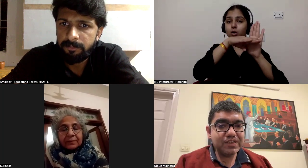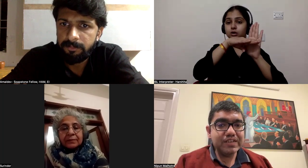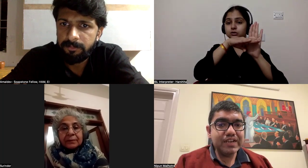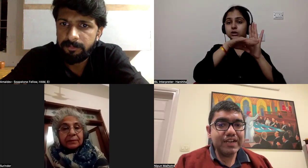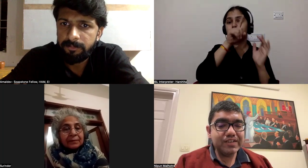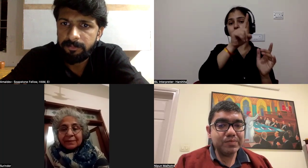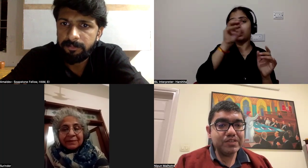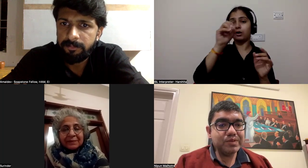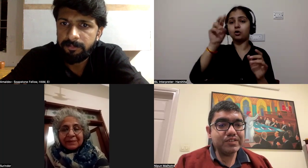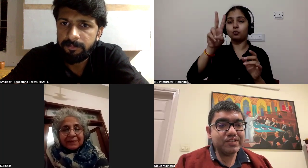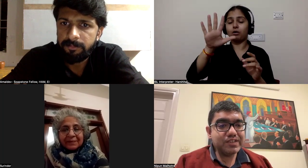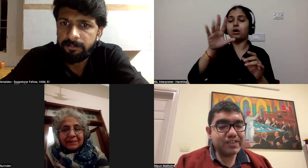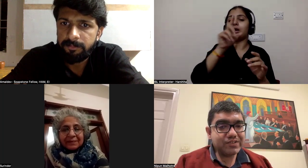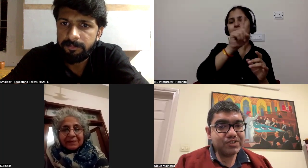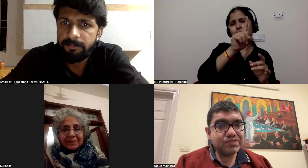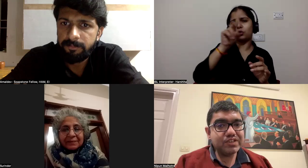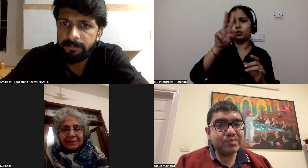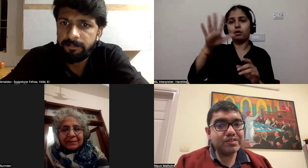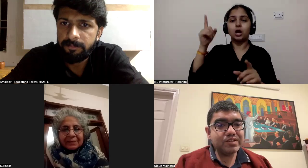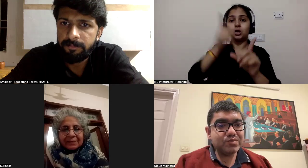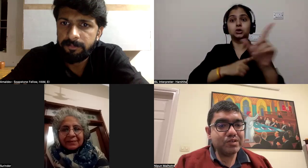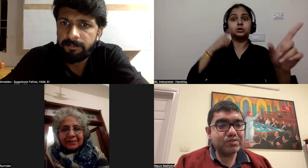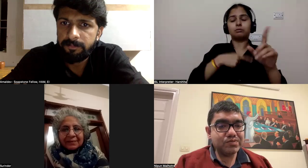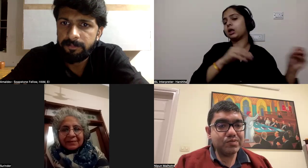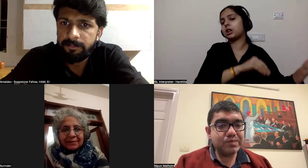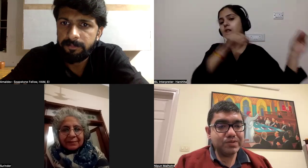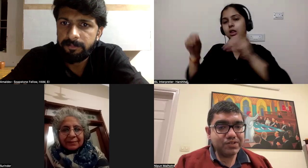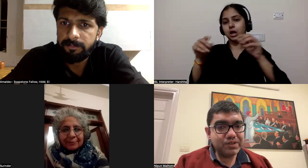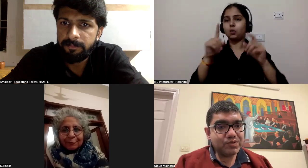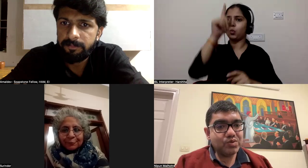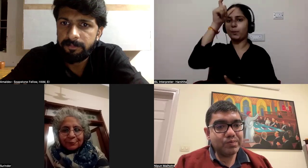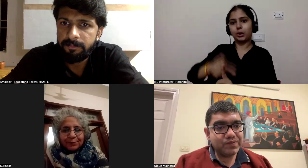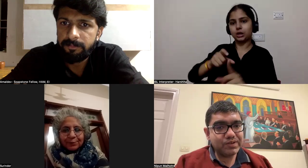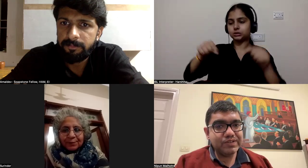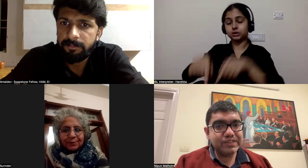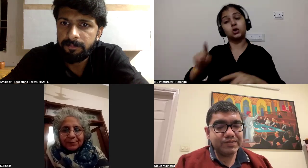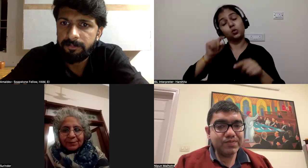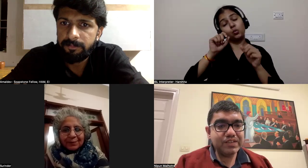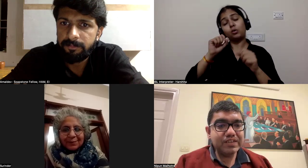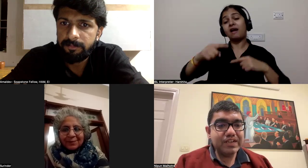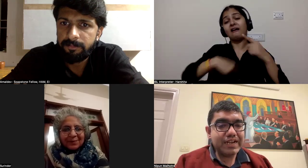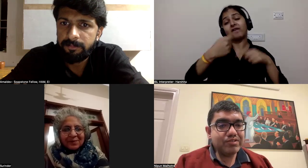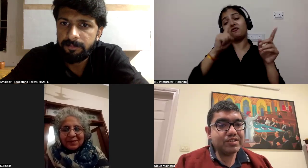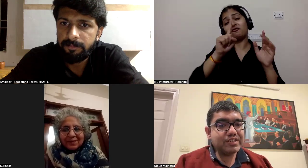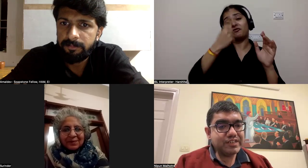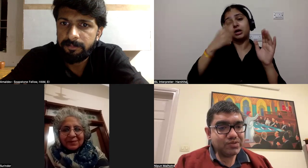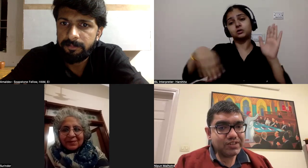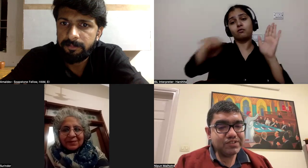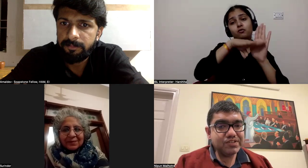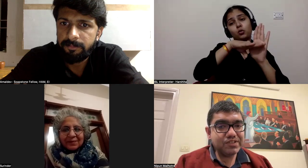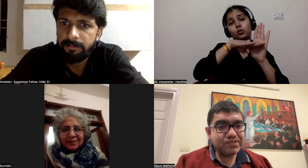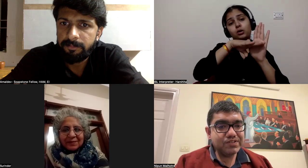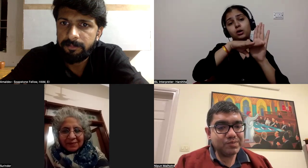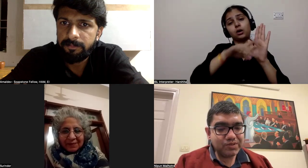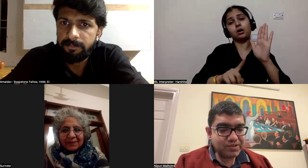years. And the principal actually said that I cannot shift the economics classroom down just for one person. You'll have to go up one floor every day. I was really keen to study at